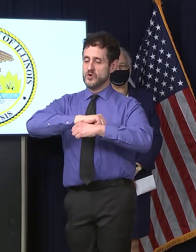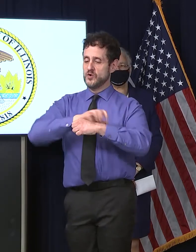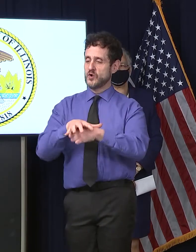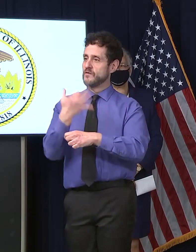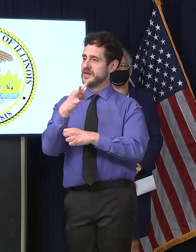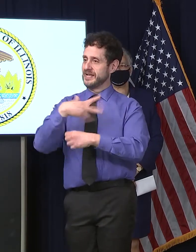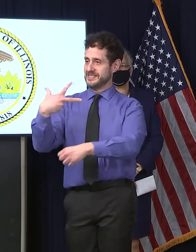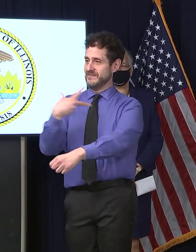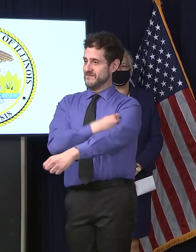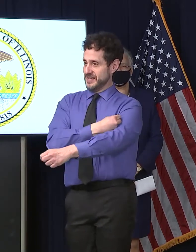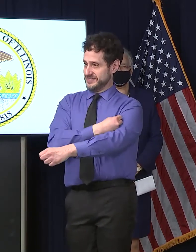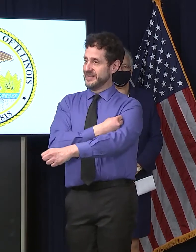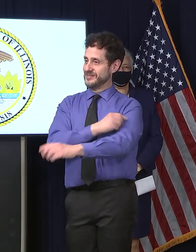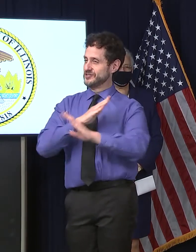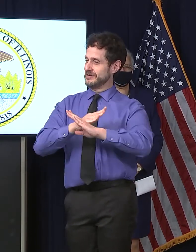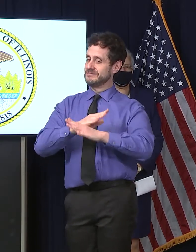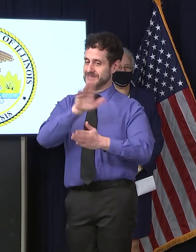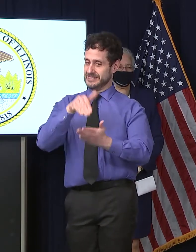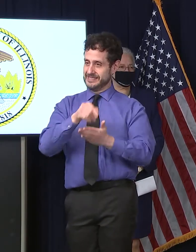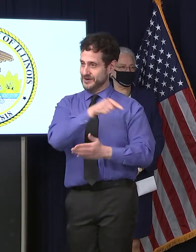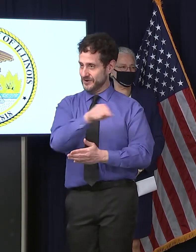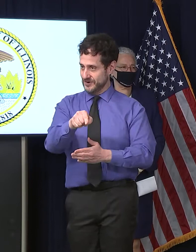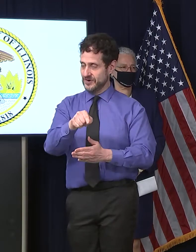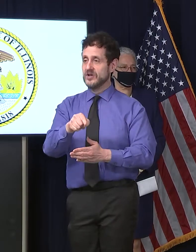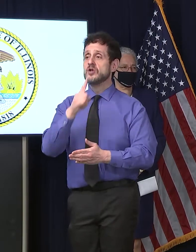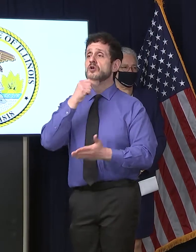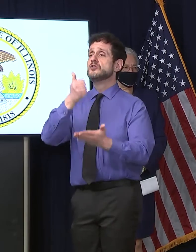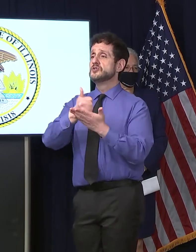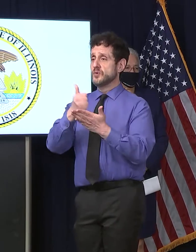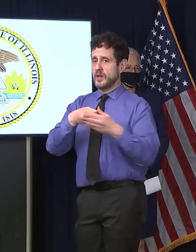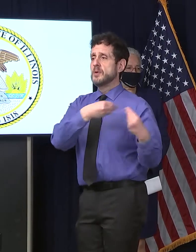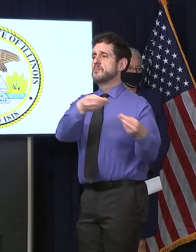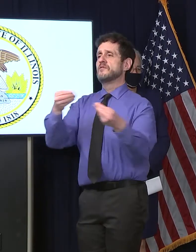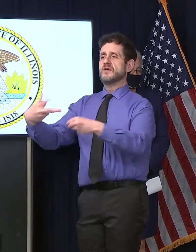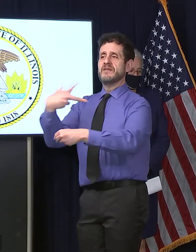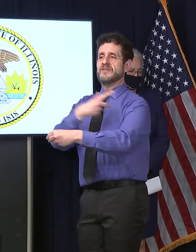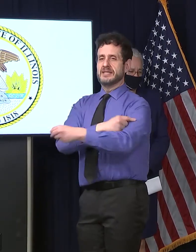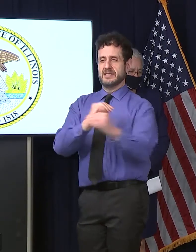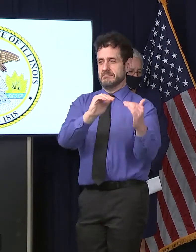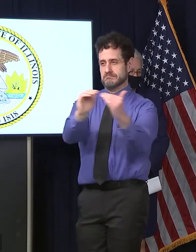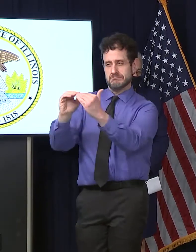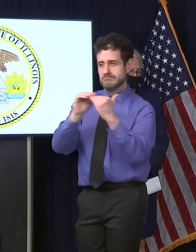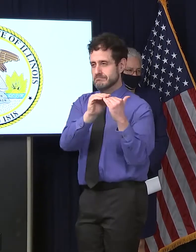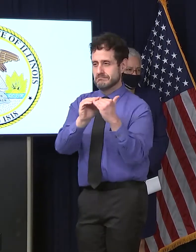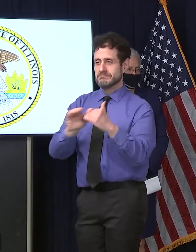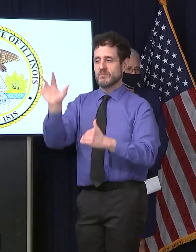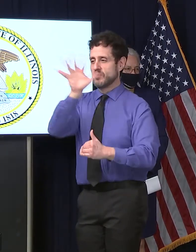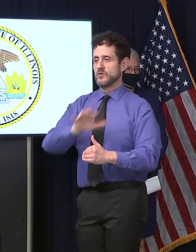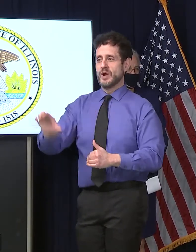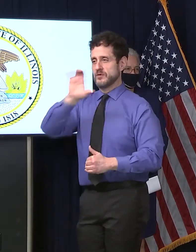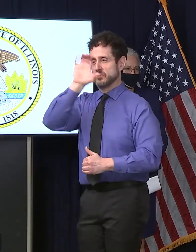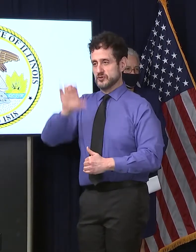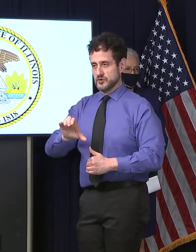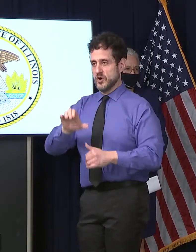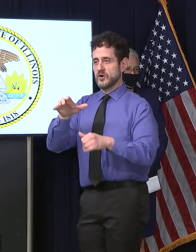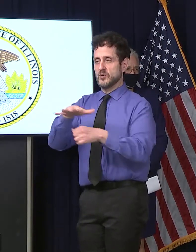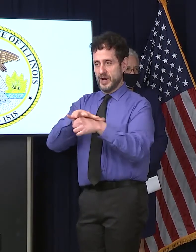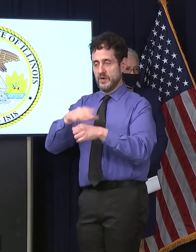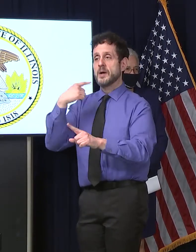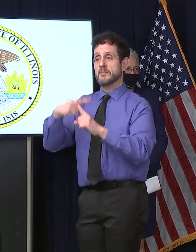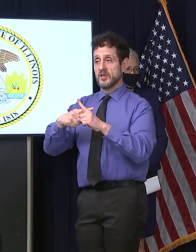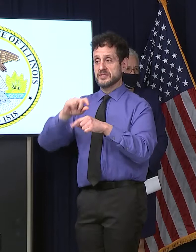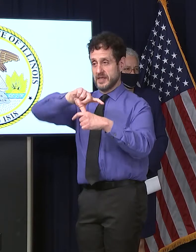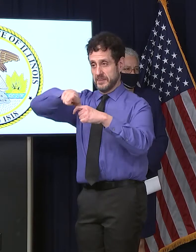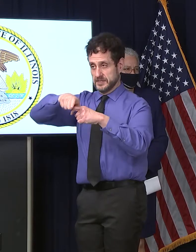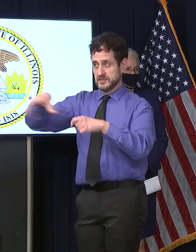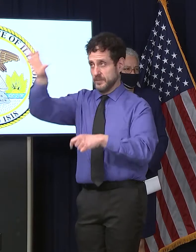COVID-19 vaccination center to further expand equitable vaccine access across the Chicagoland area. I'm proud